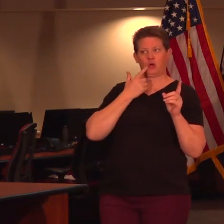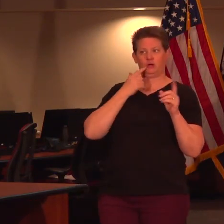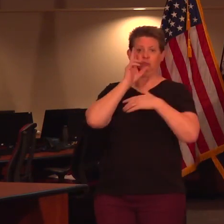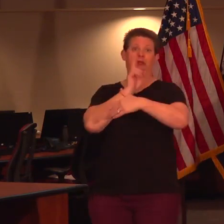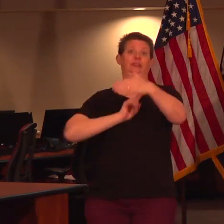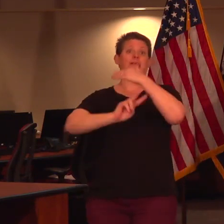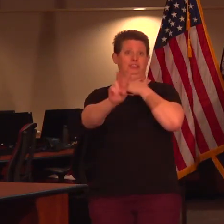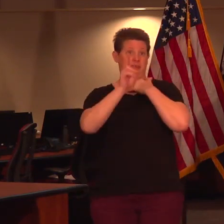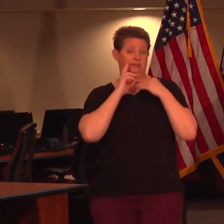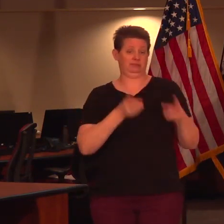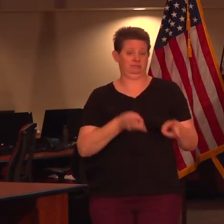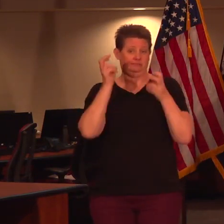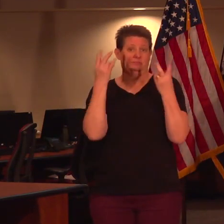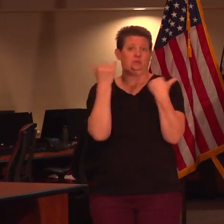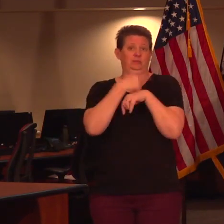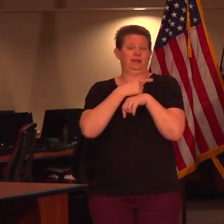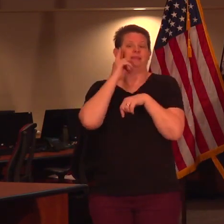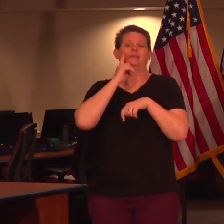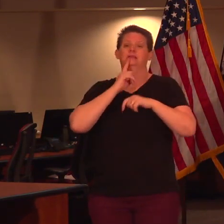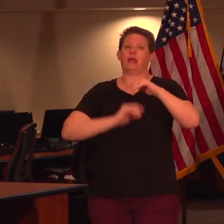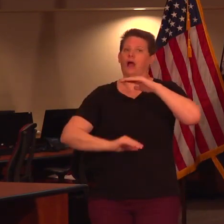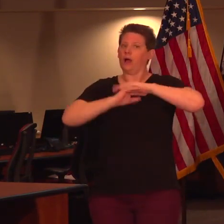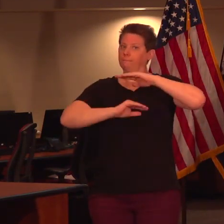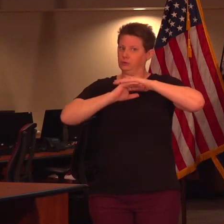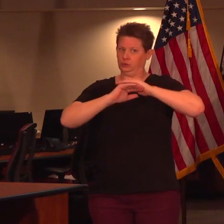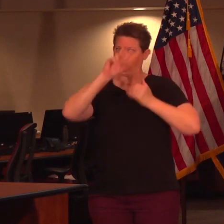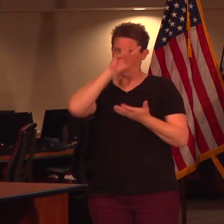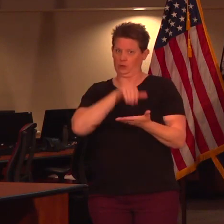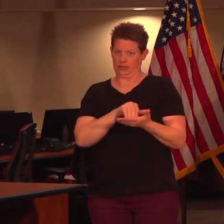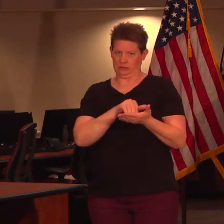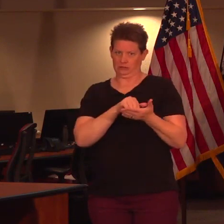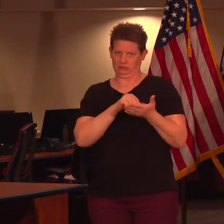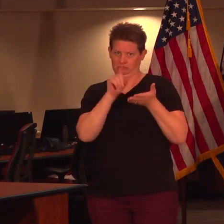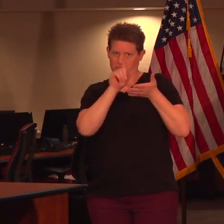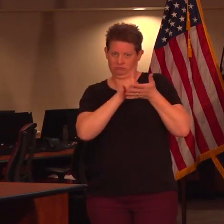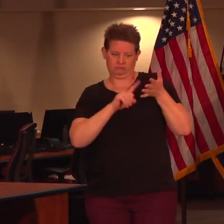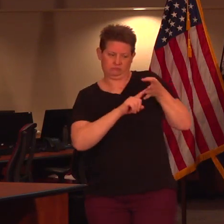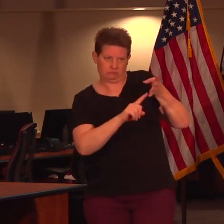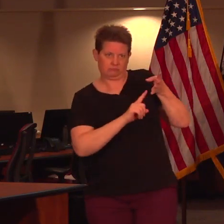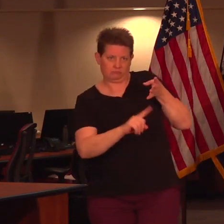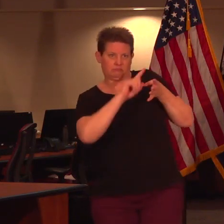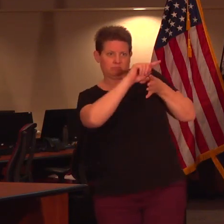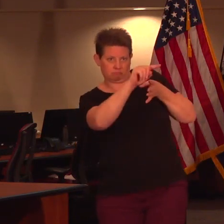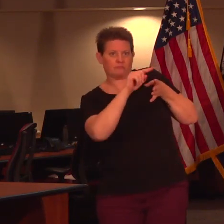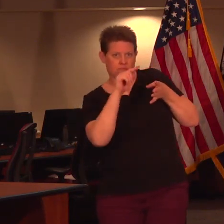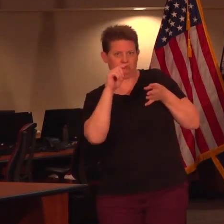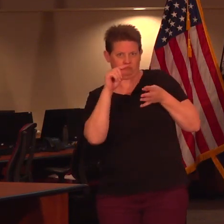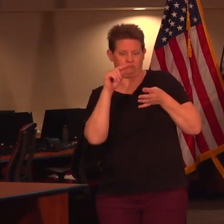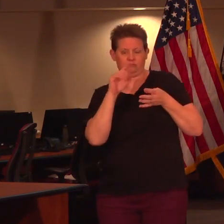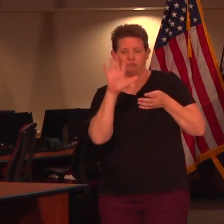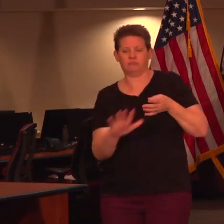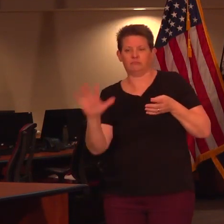the end of today go up to just under 2,000 cases per week between now and the end of April and beginning of